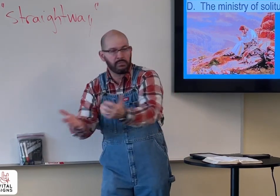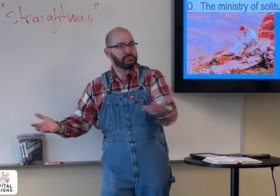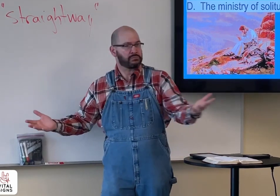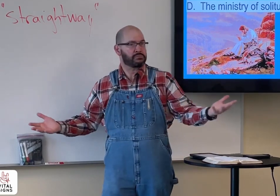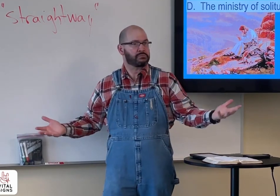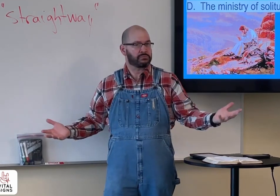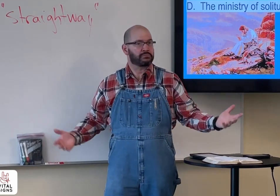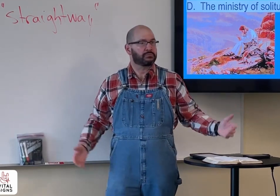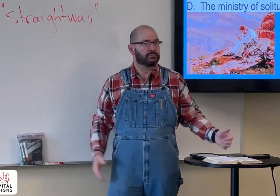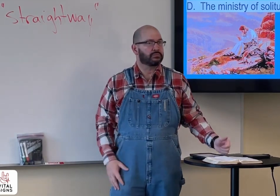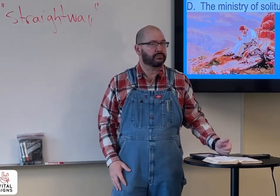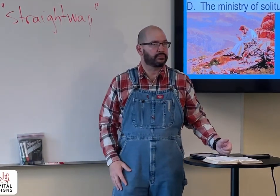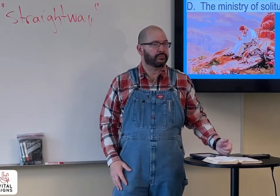to help people.